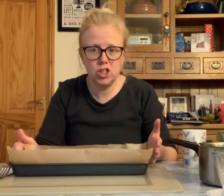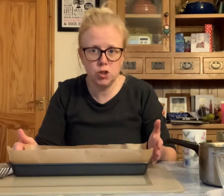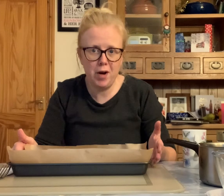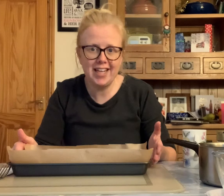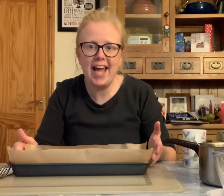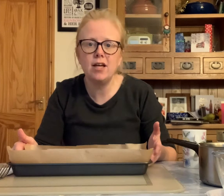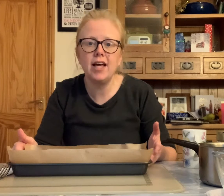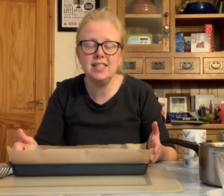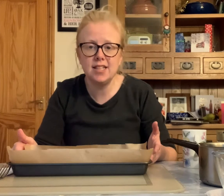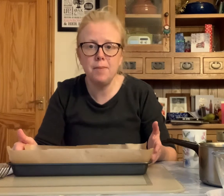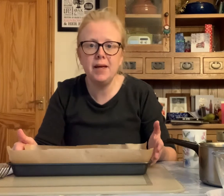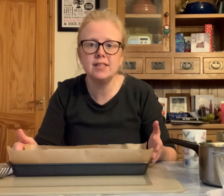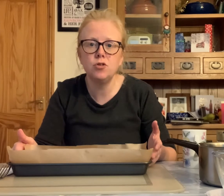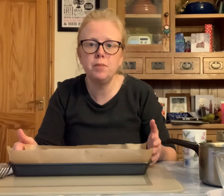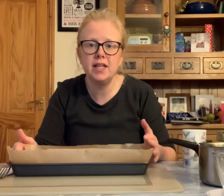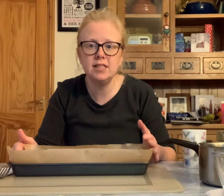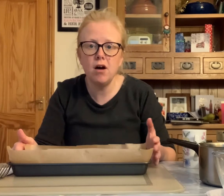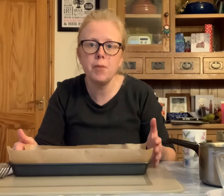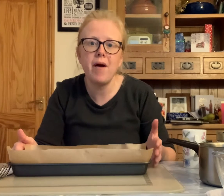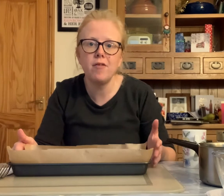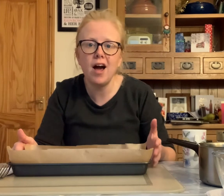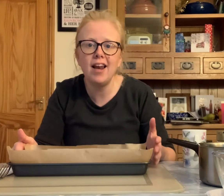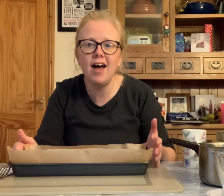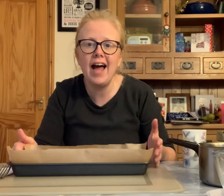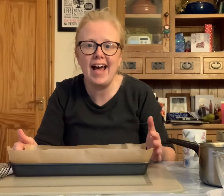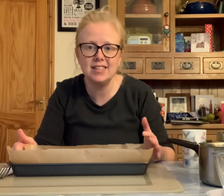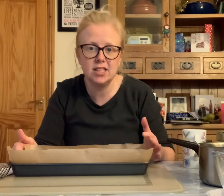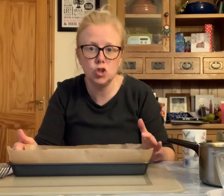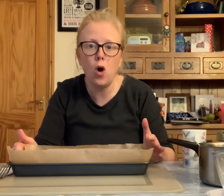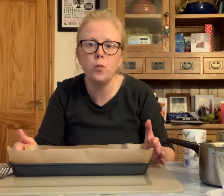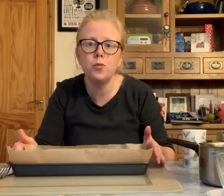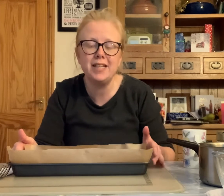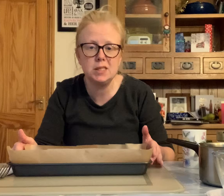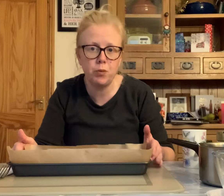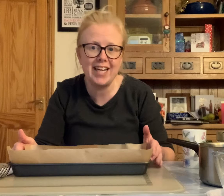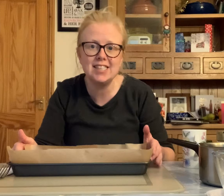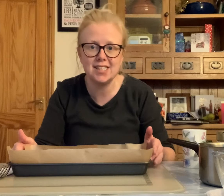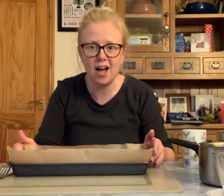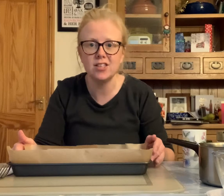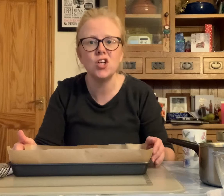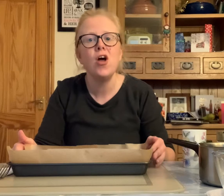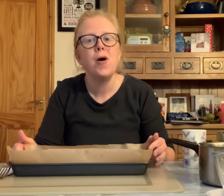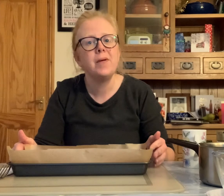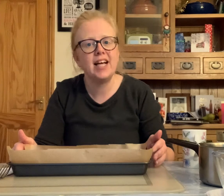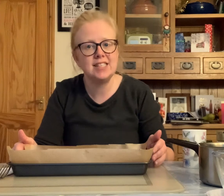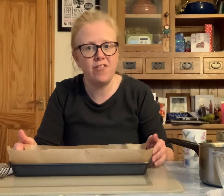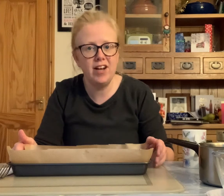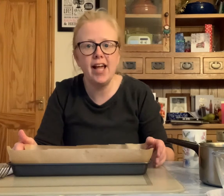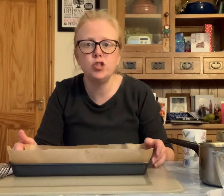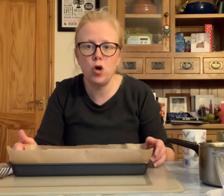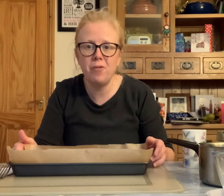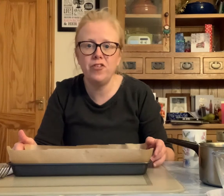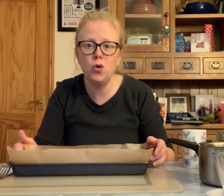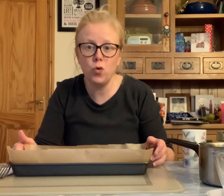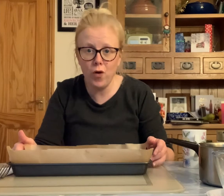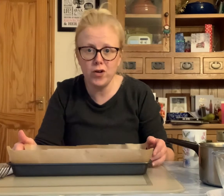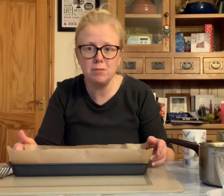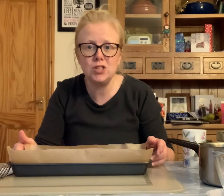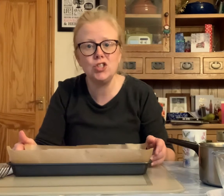gingerbread cake is done because it will be a dark brown colour and the top will be springy to touch. But that's definitely a job for your grown-ups to do